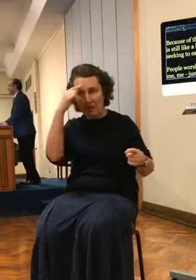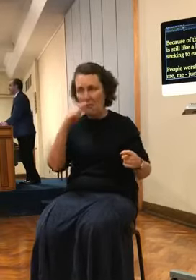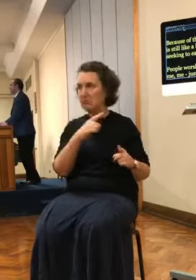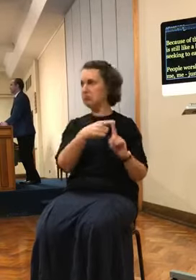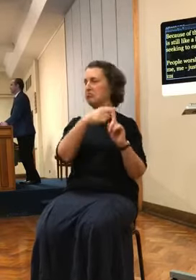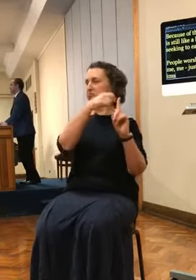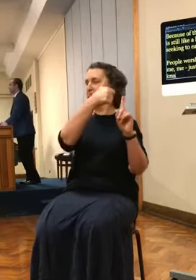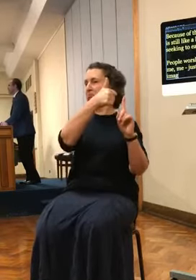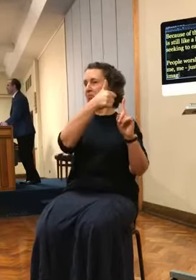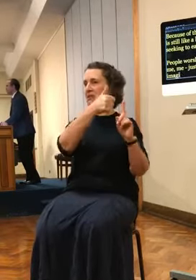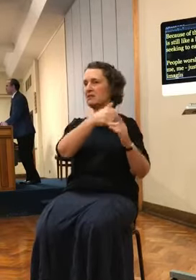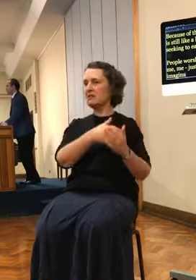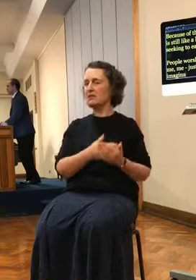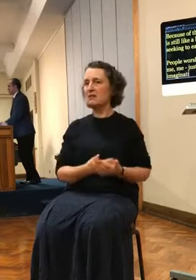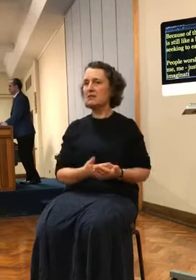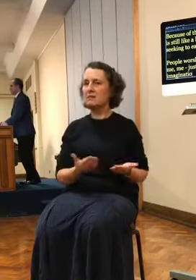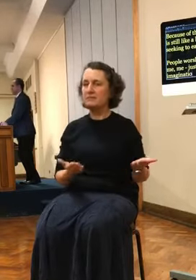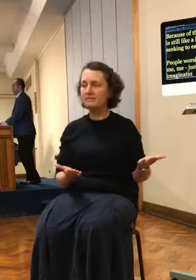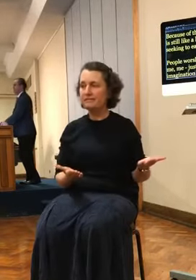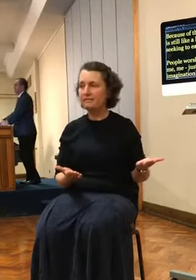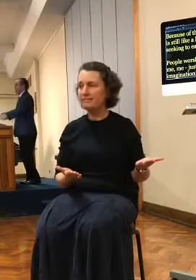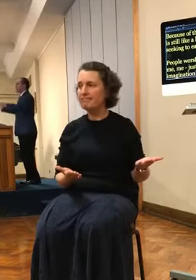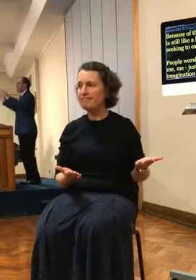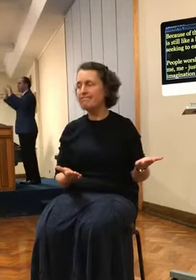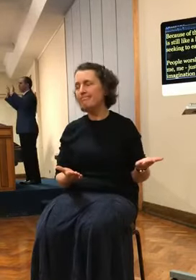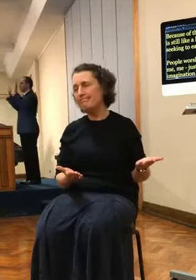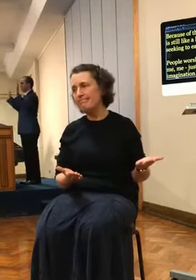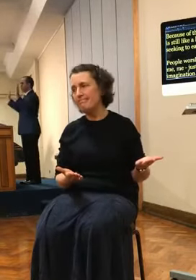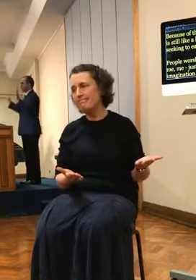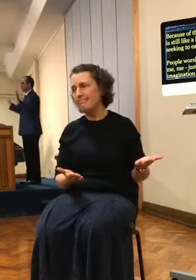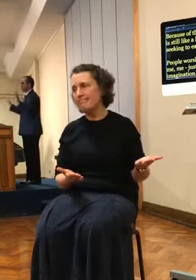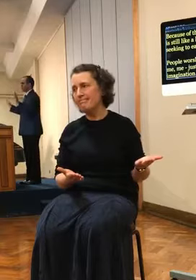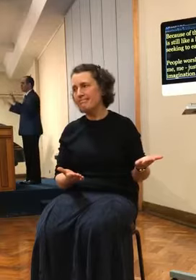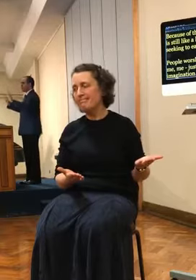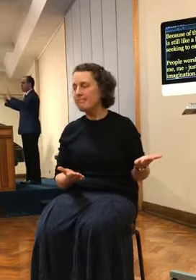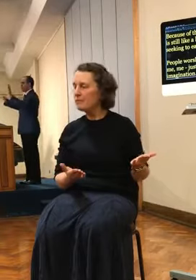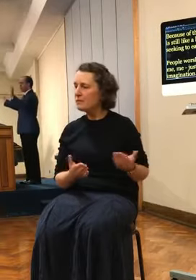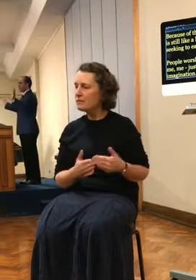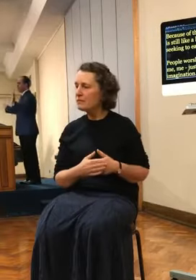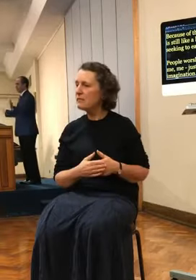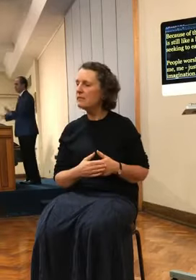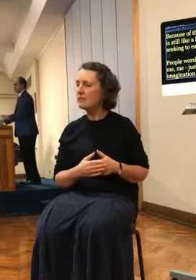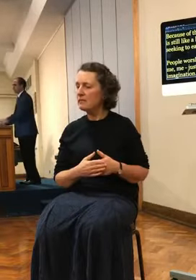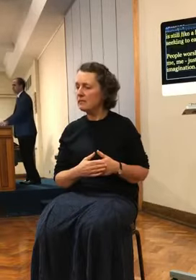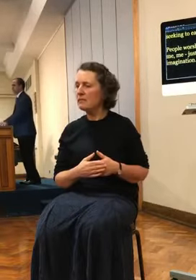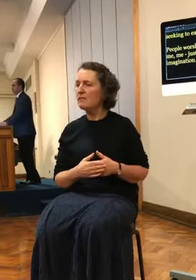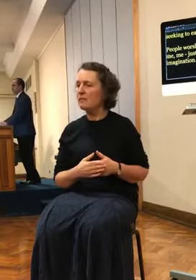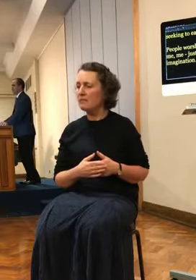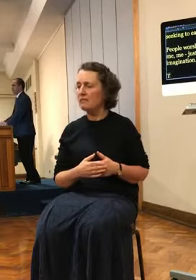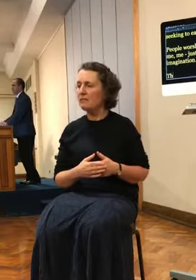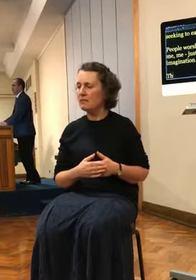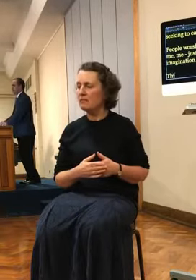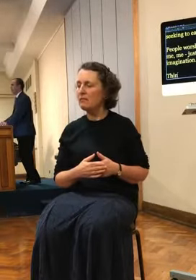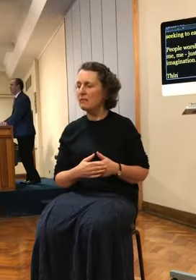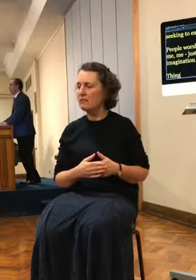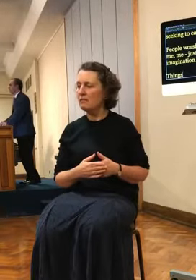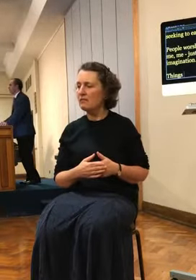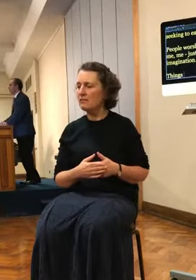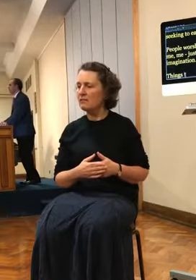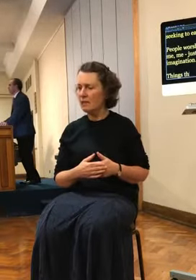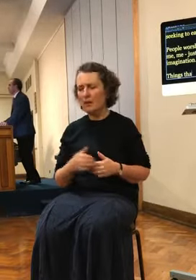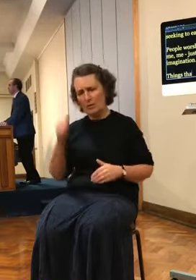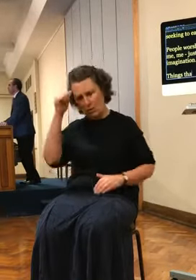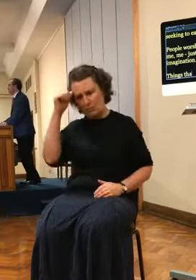Things that have never heard before, have never happened before, are happening nowadays. The other